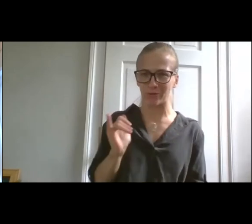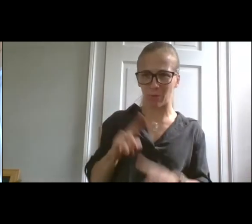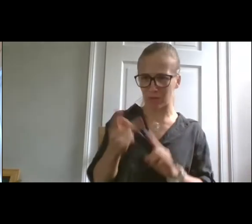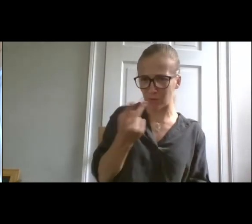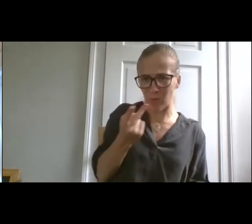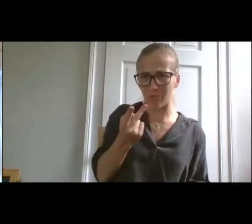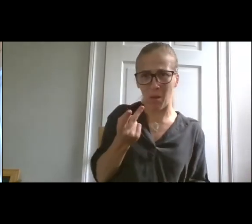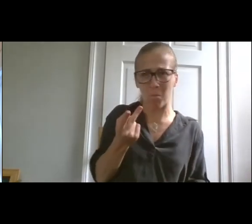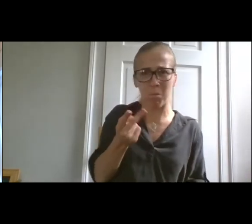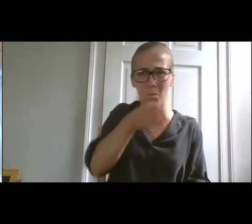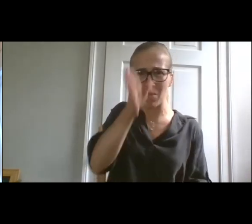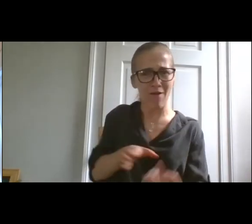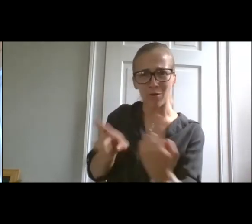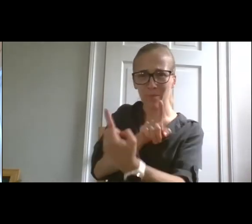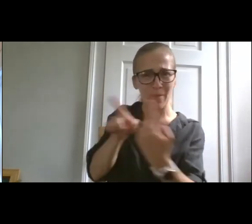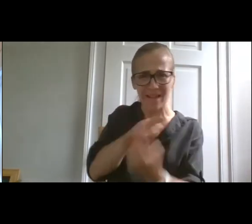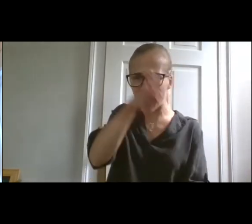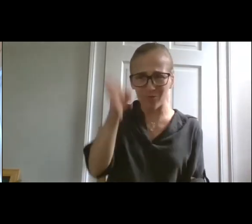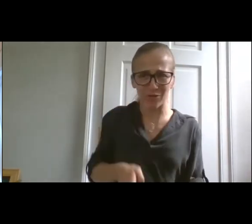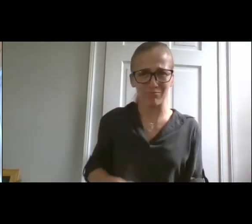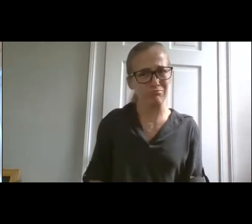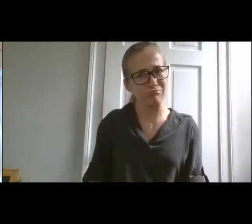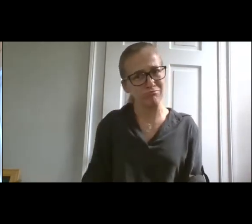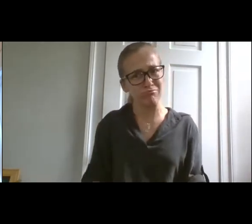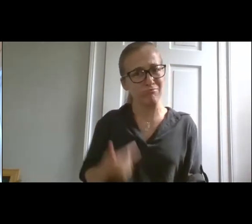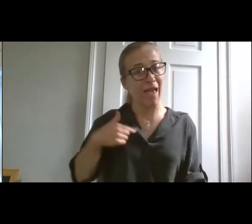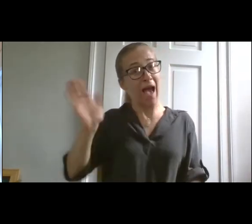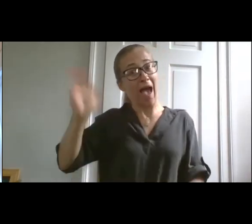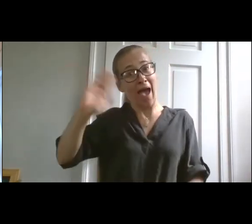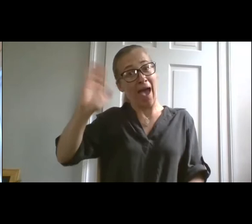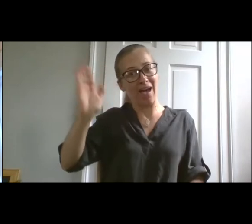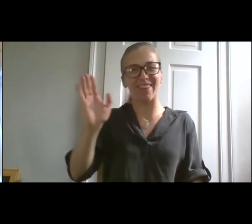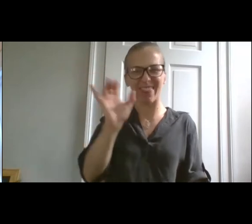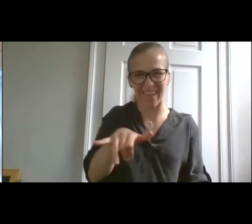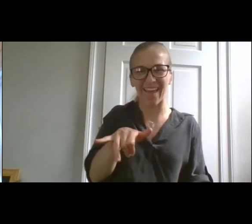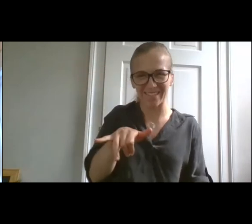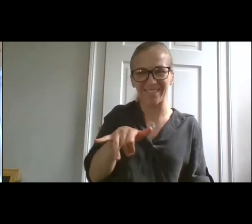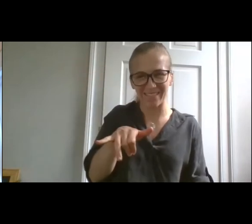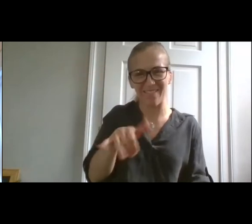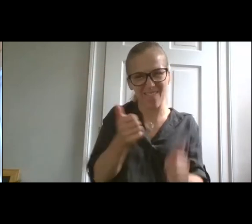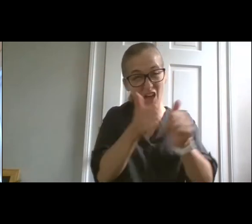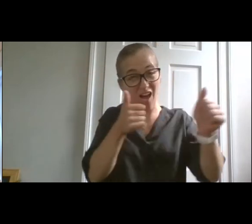didn't know each other at all. And I'm waving at him across the chasm.